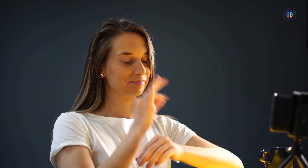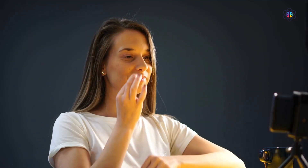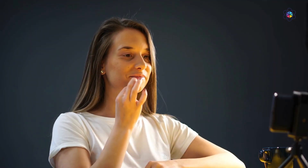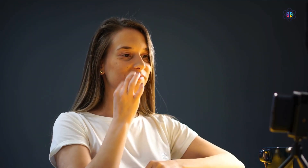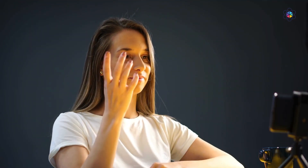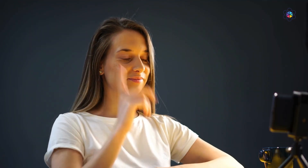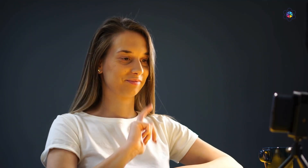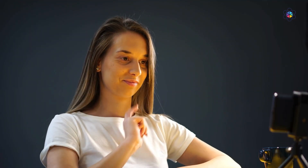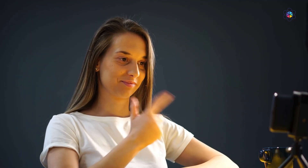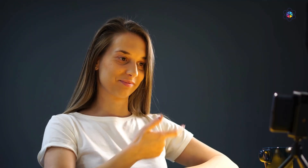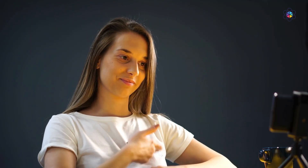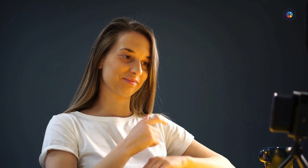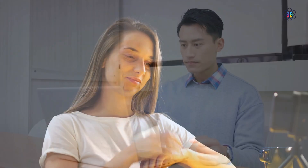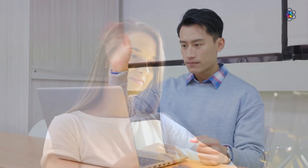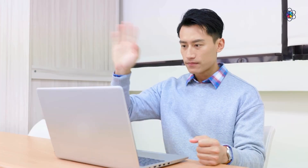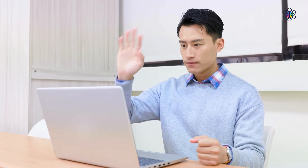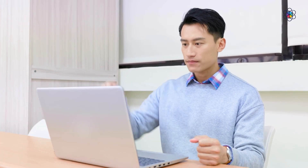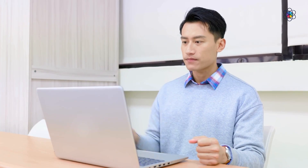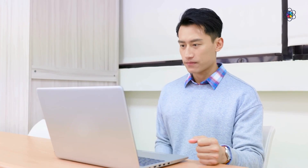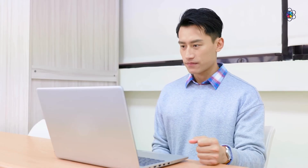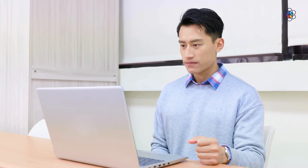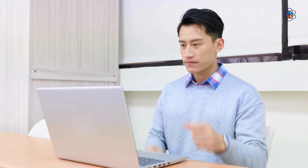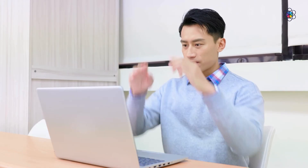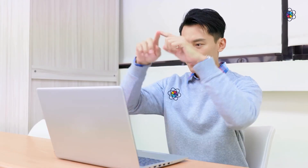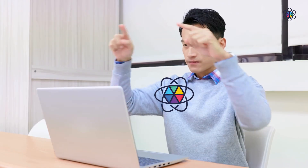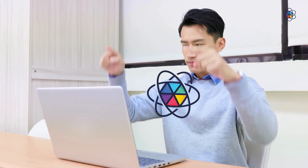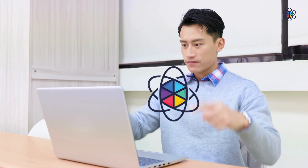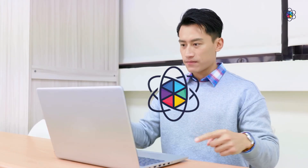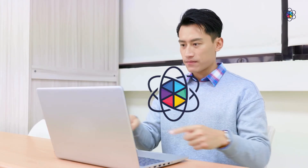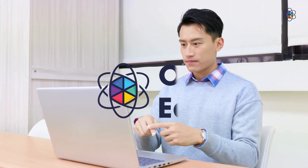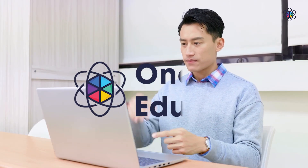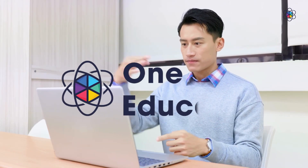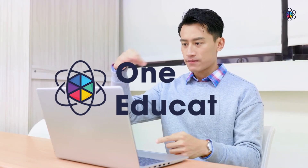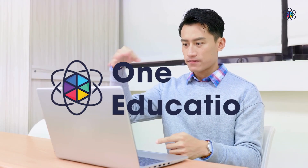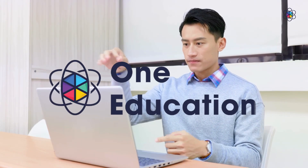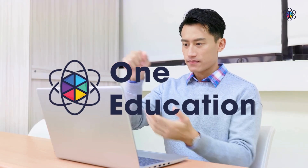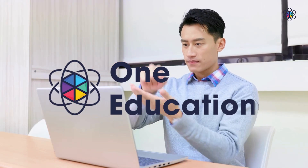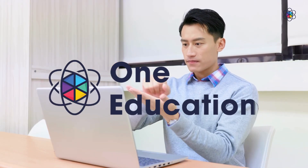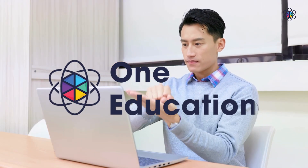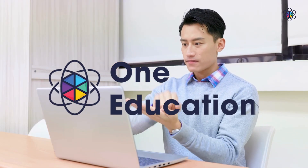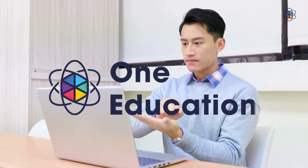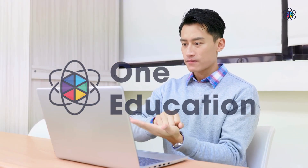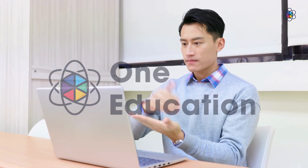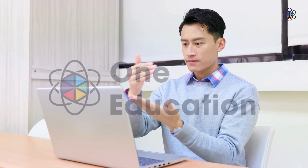that changes lives, including your own? Enroll today with One Education. Learn British Sign